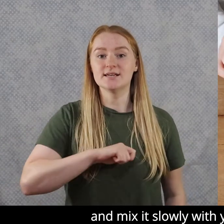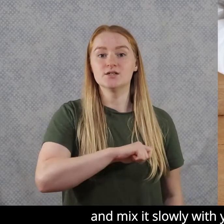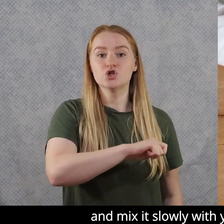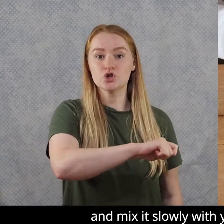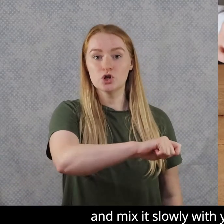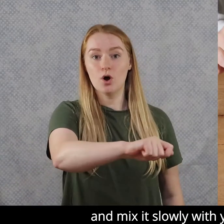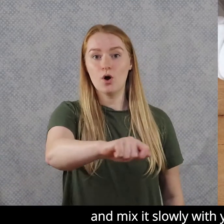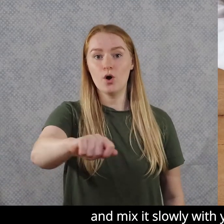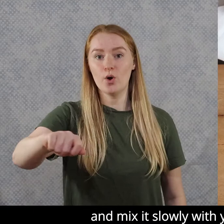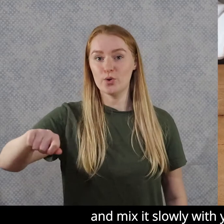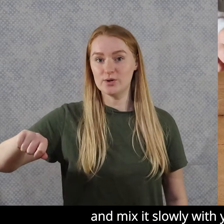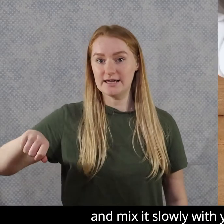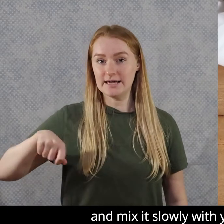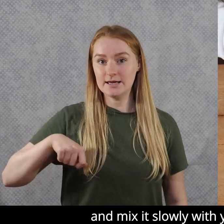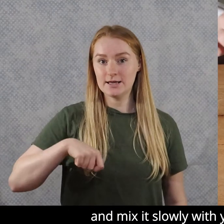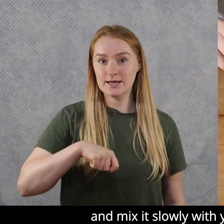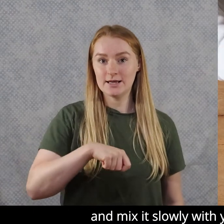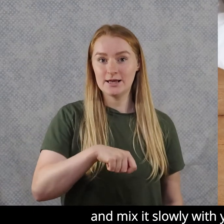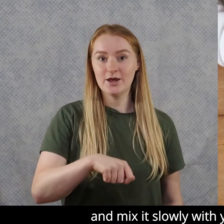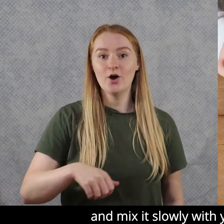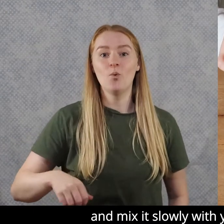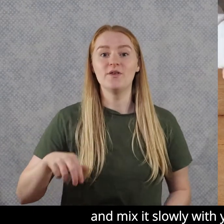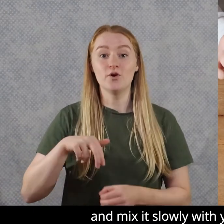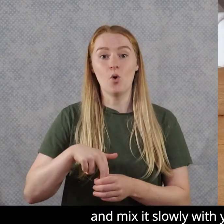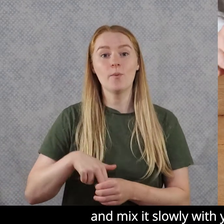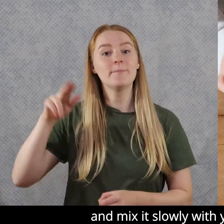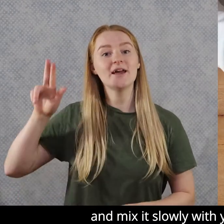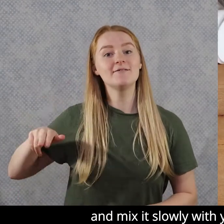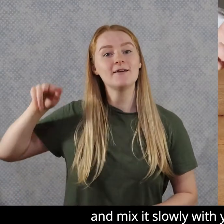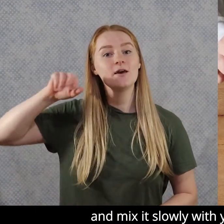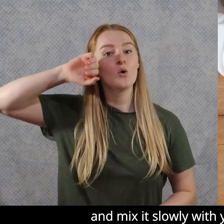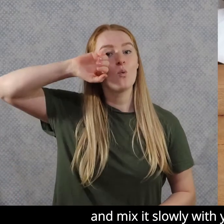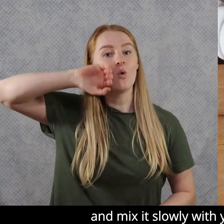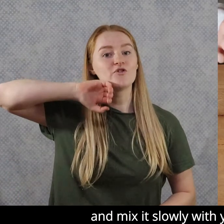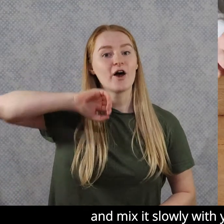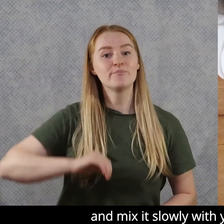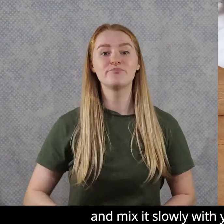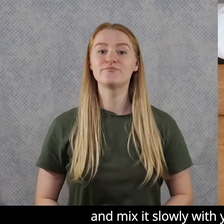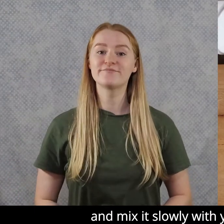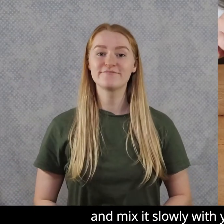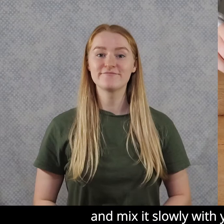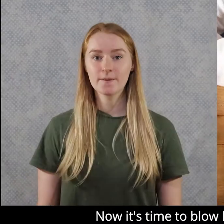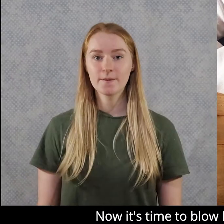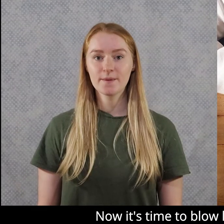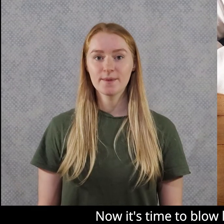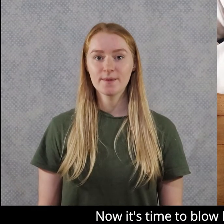mix it slowly with your painty water.